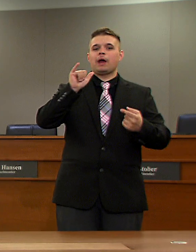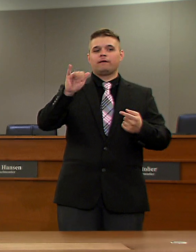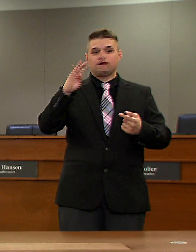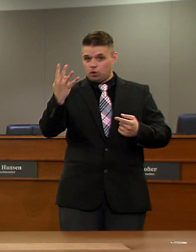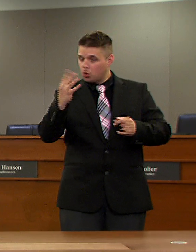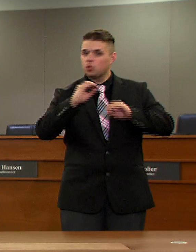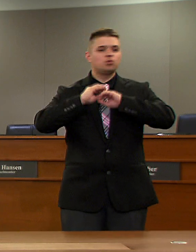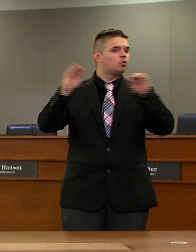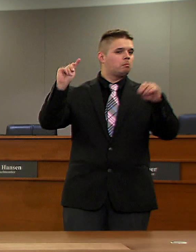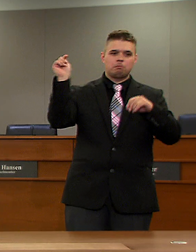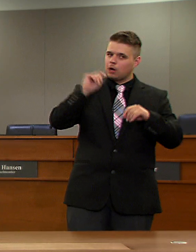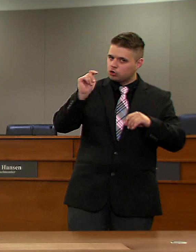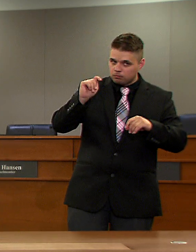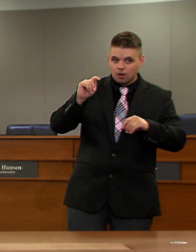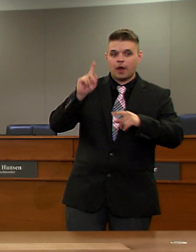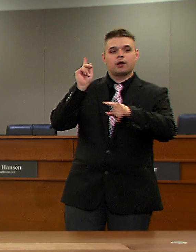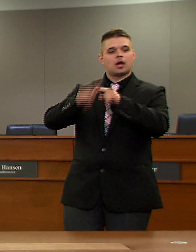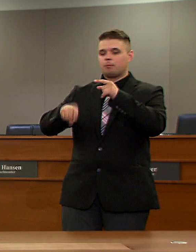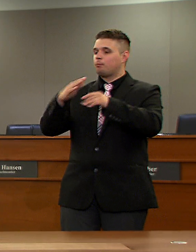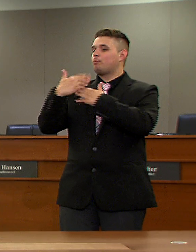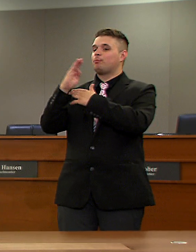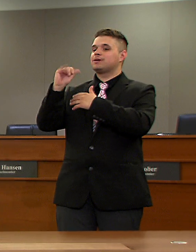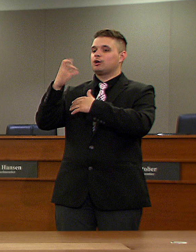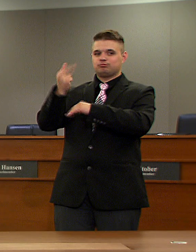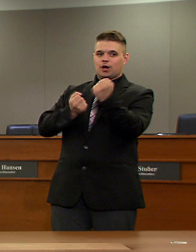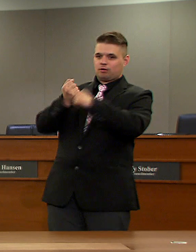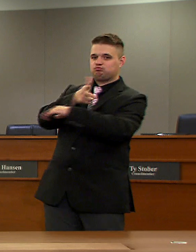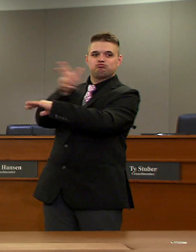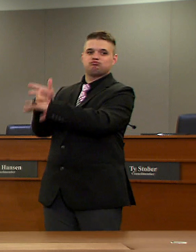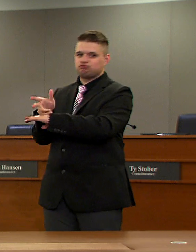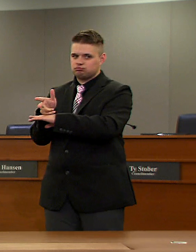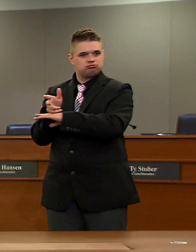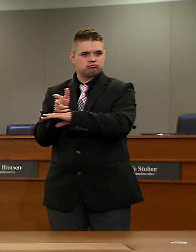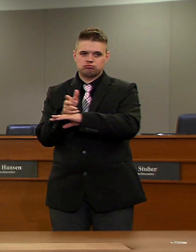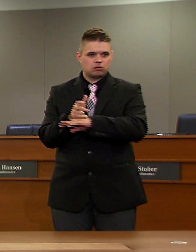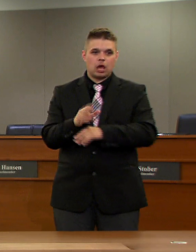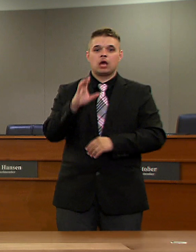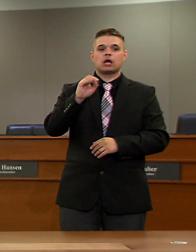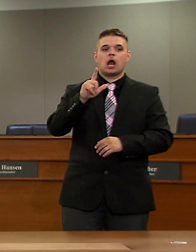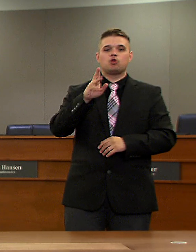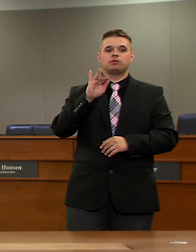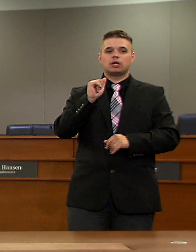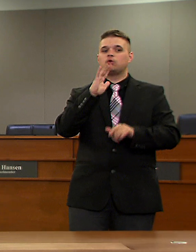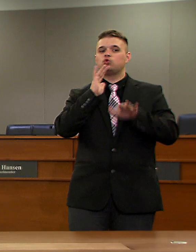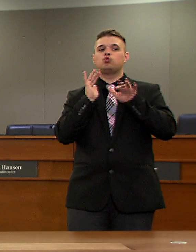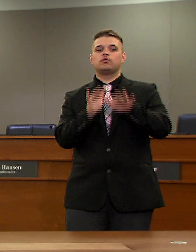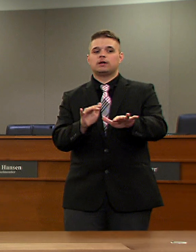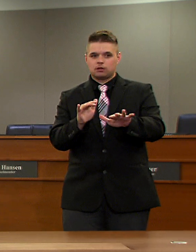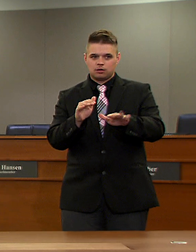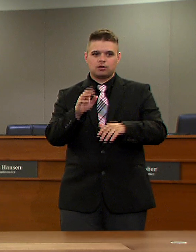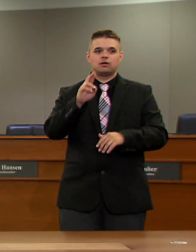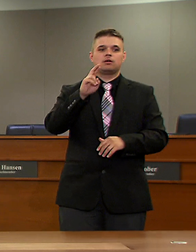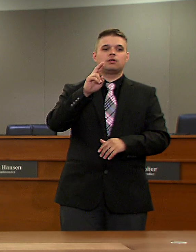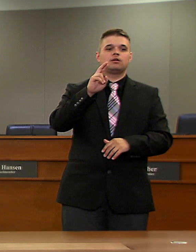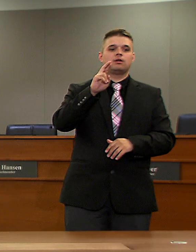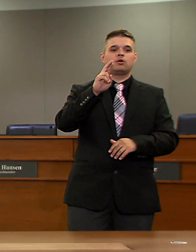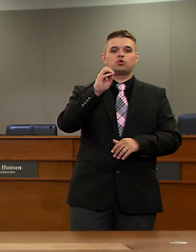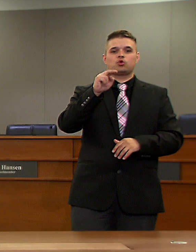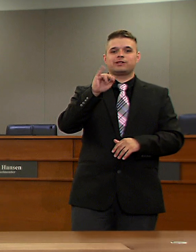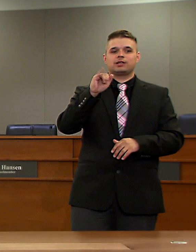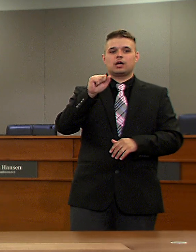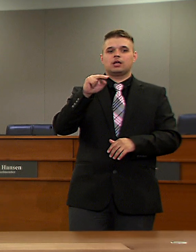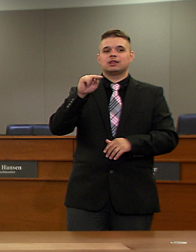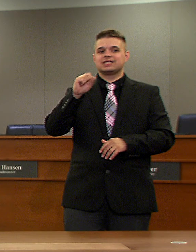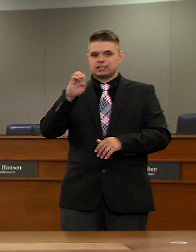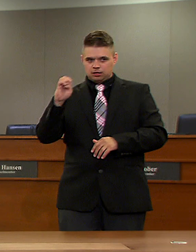permitted. The Columbia River Renaissance Trail will remain open, but trail users must remain on